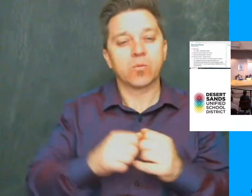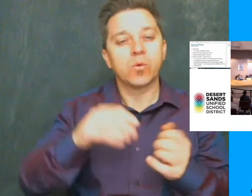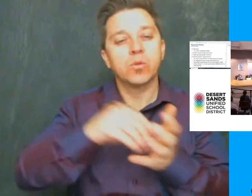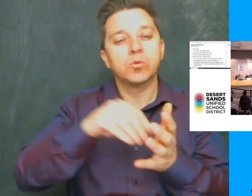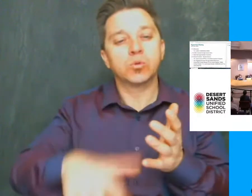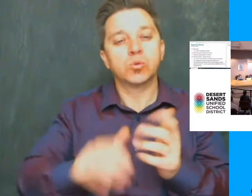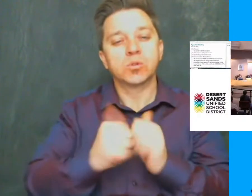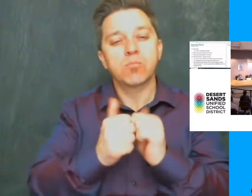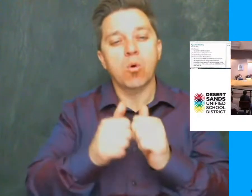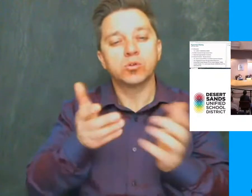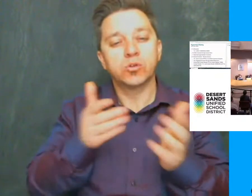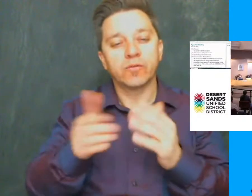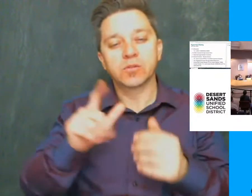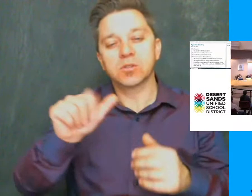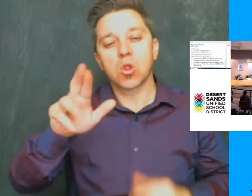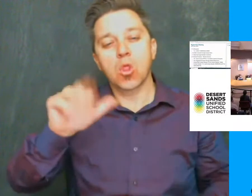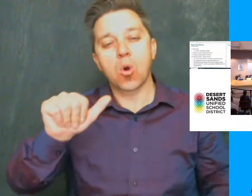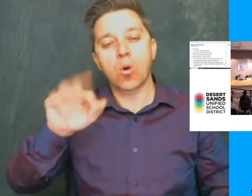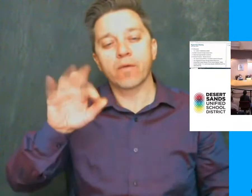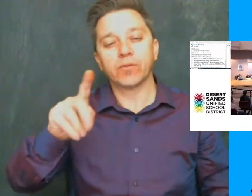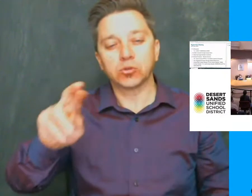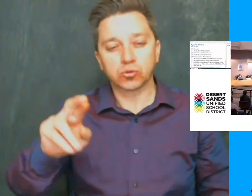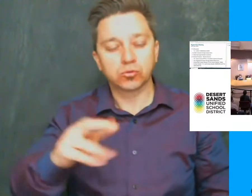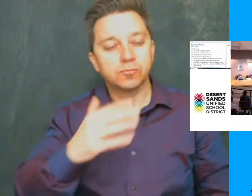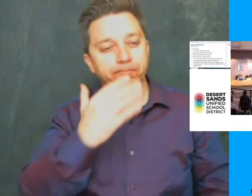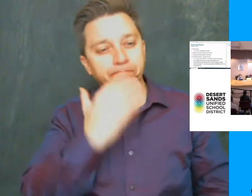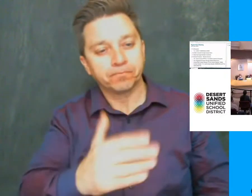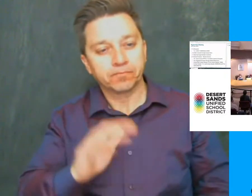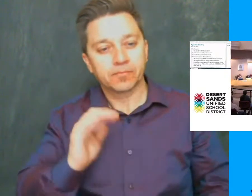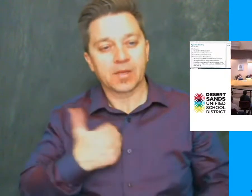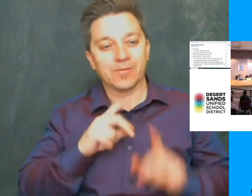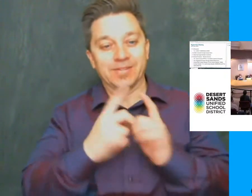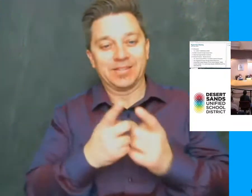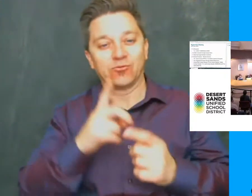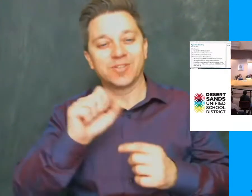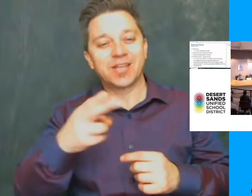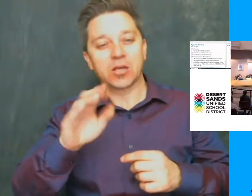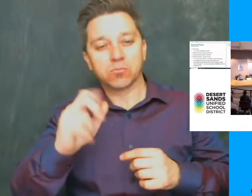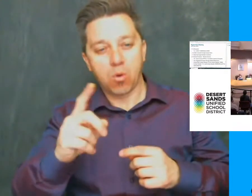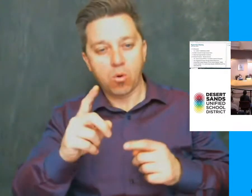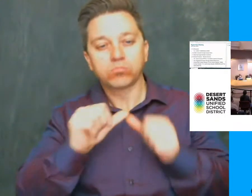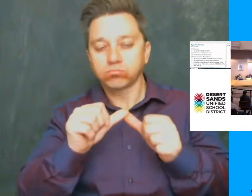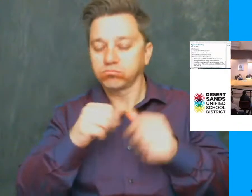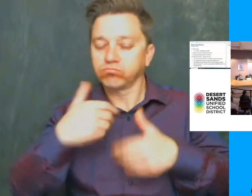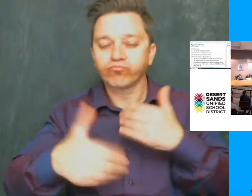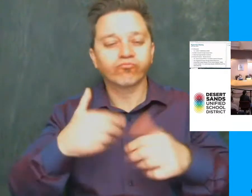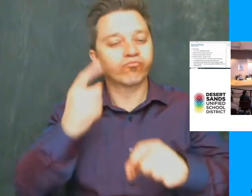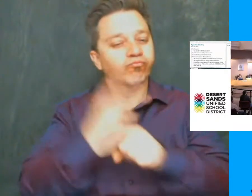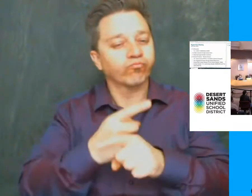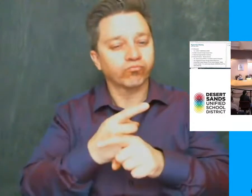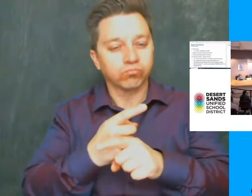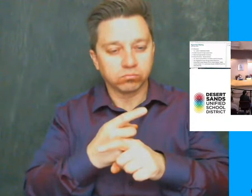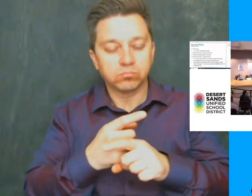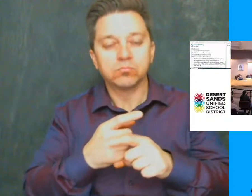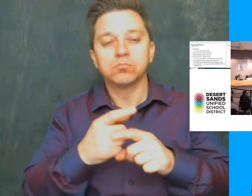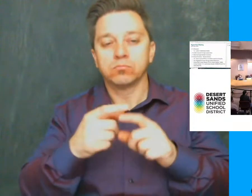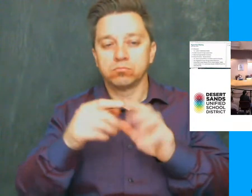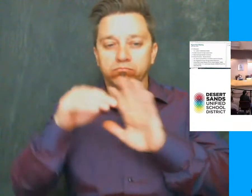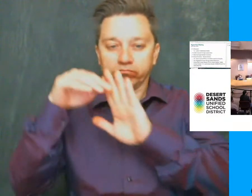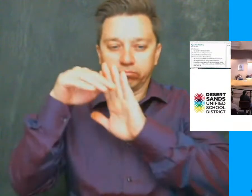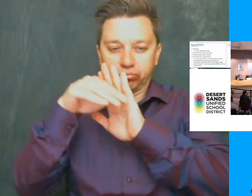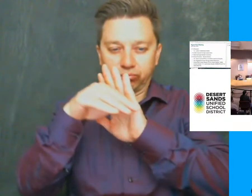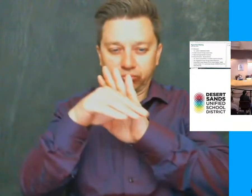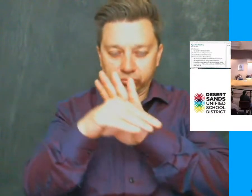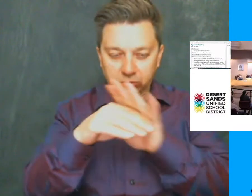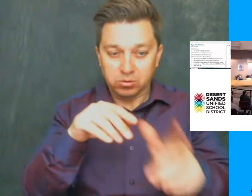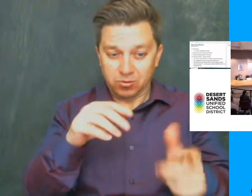Services. All right, thank you, Mr. Bailey. Our district dashboard continues to move in the right direction in a downward trend. This evening,